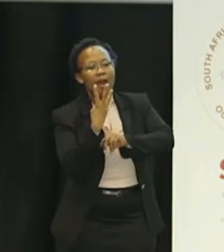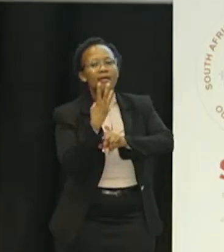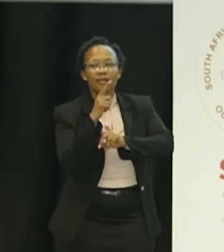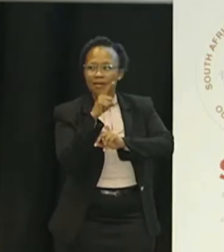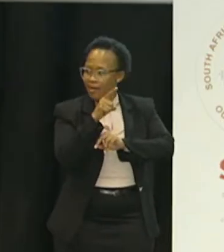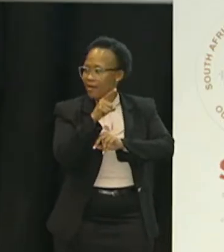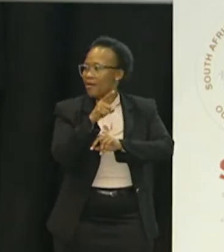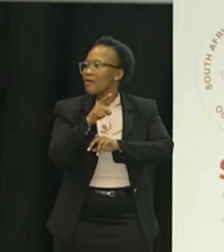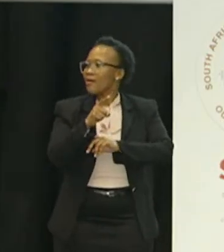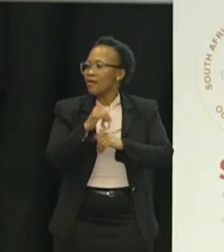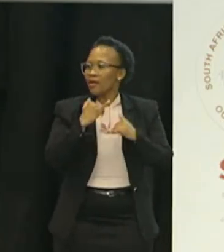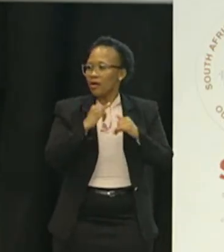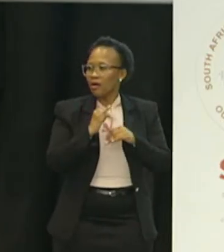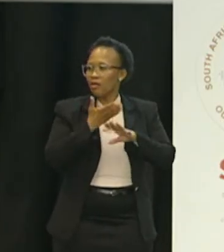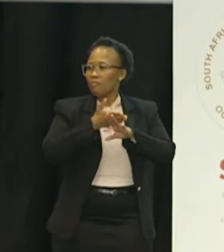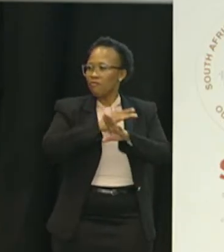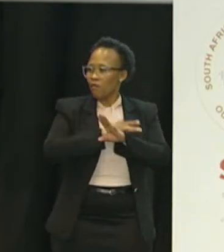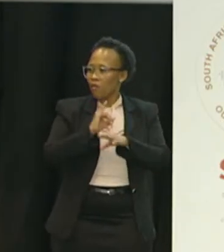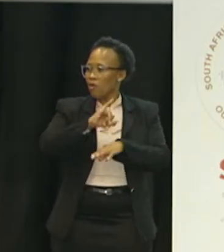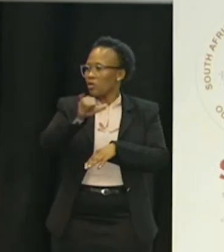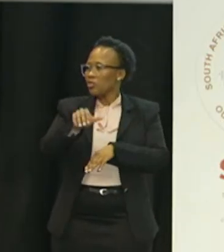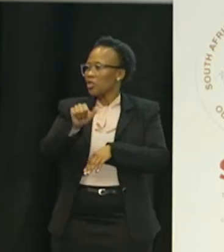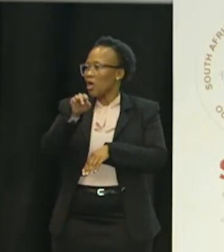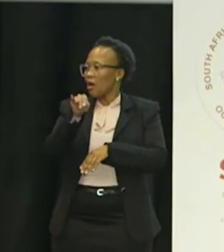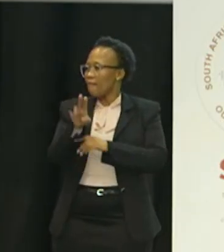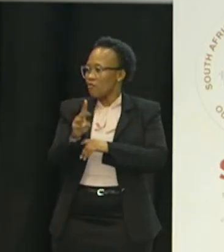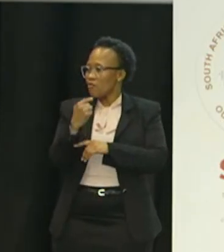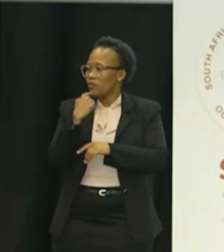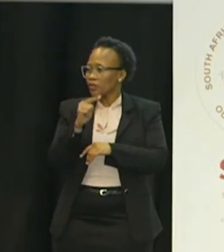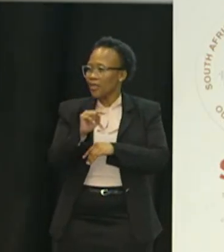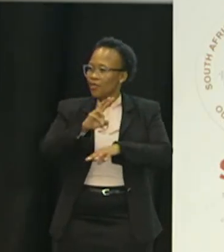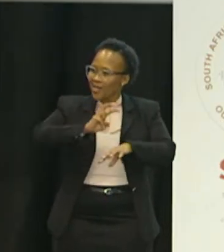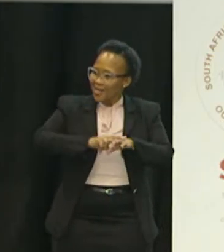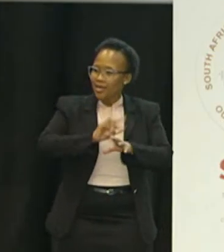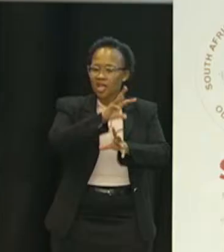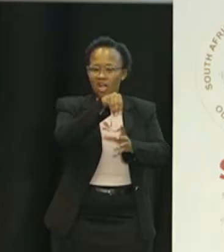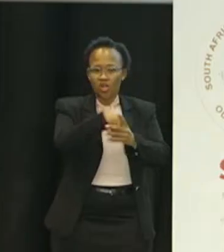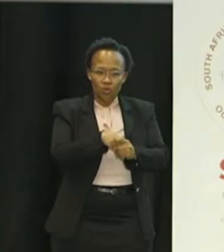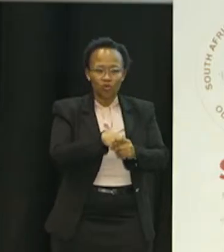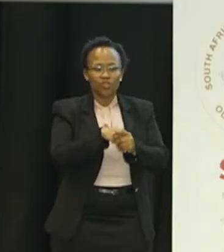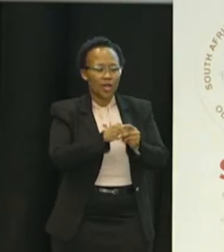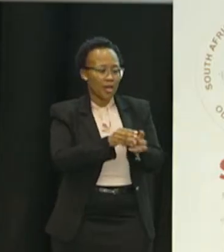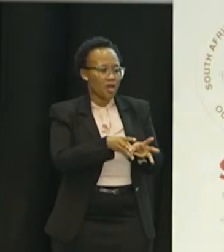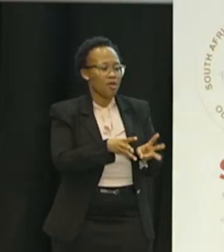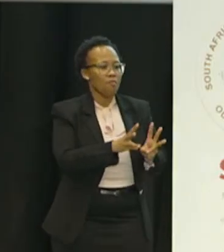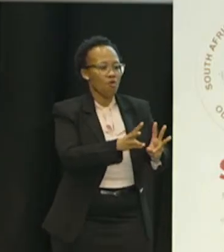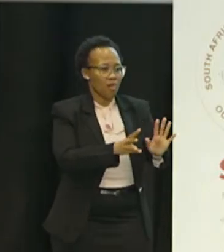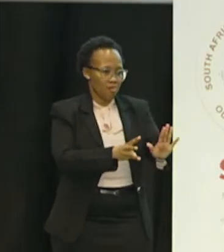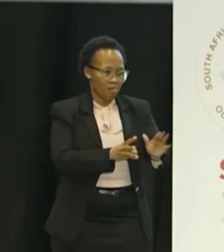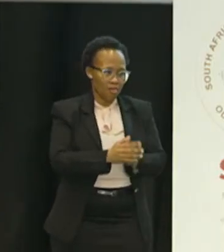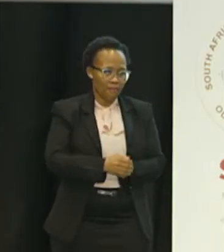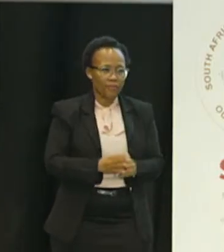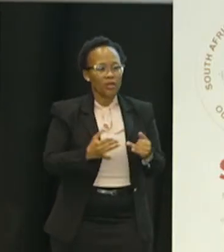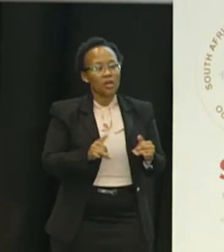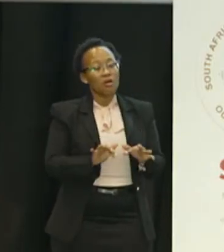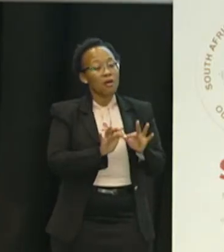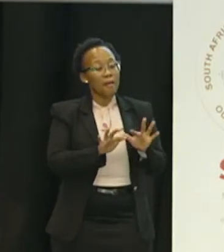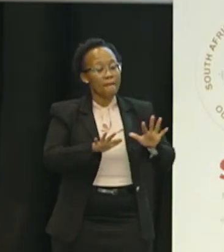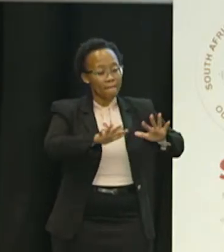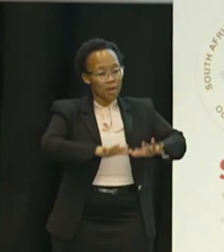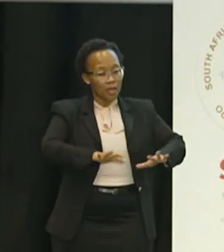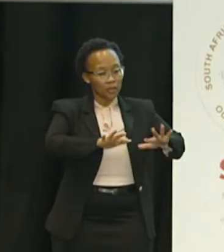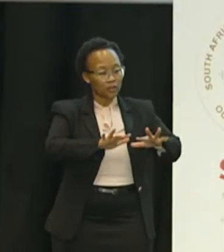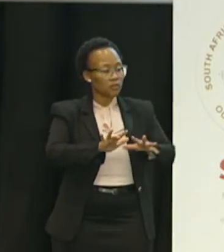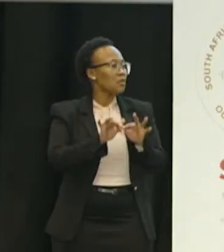presentation by Jabu earlier, the inclusion model, which is what we are aiming for. And for places where people still live very